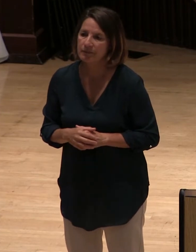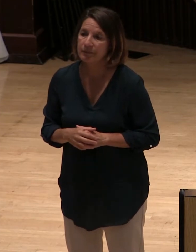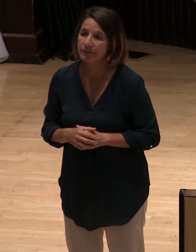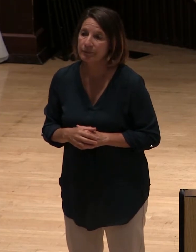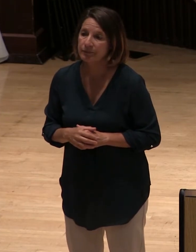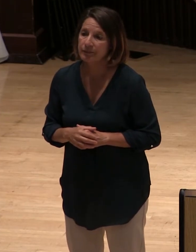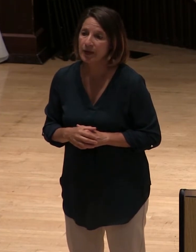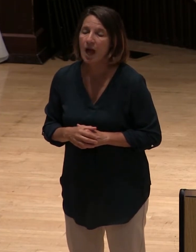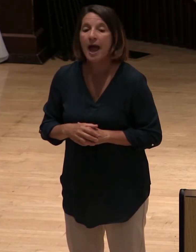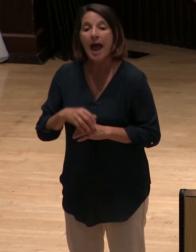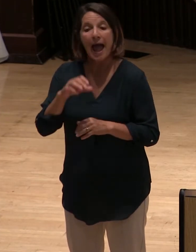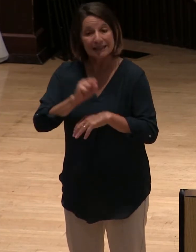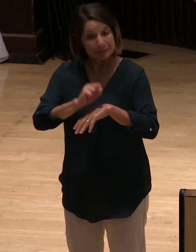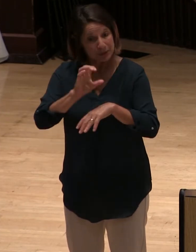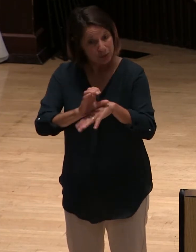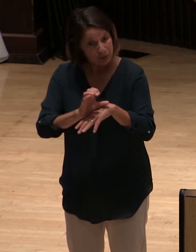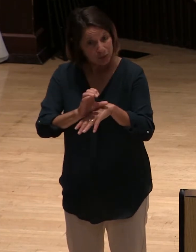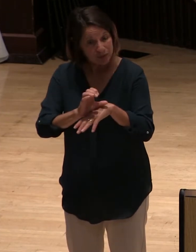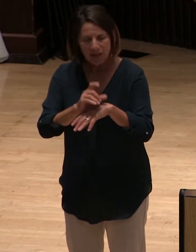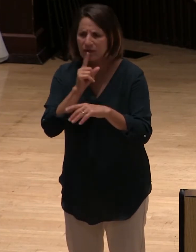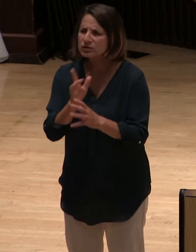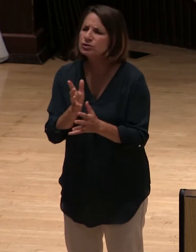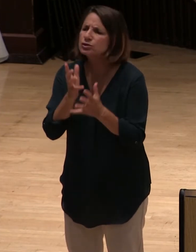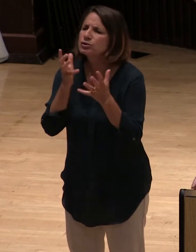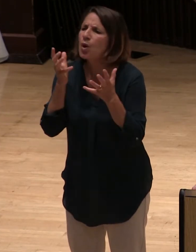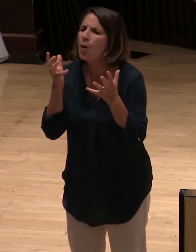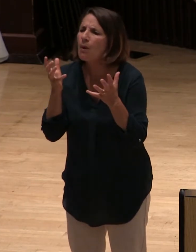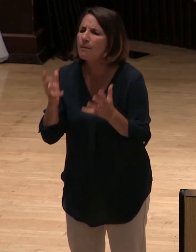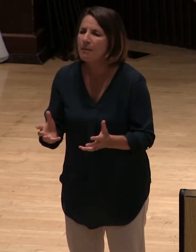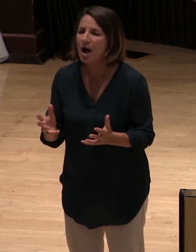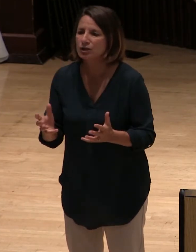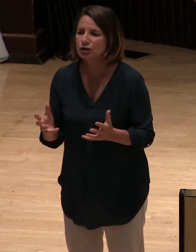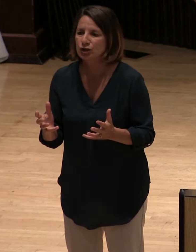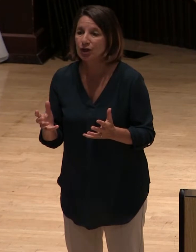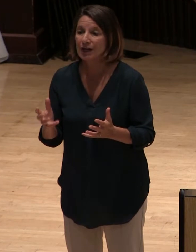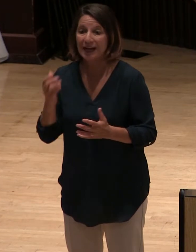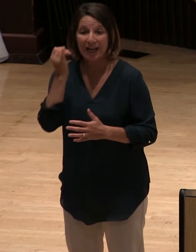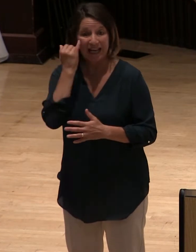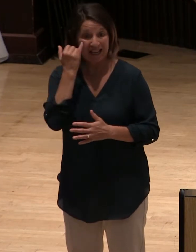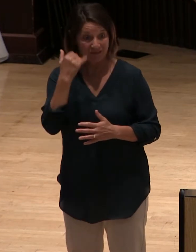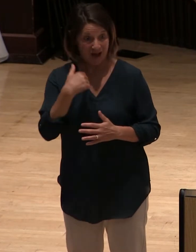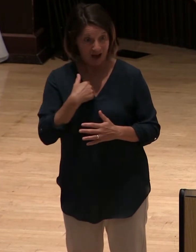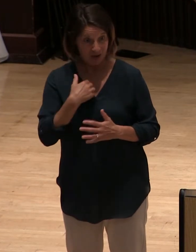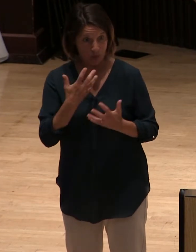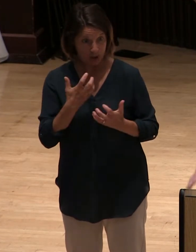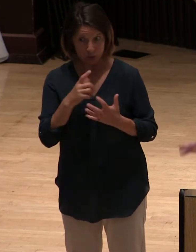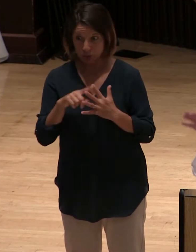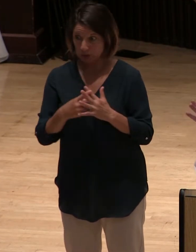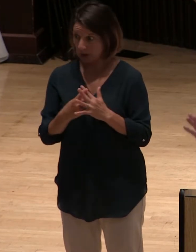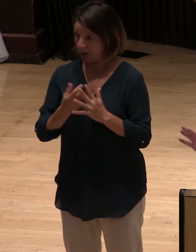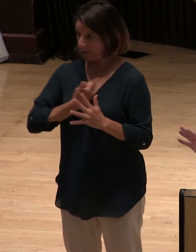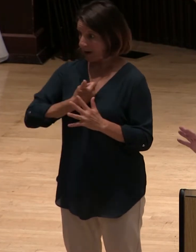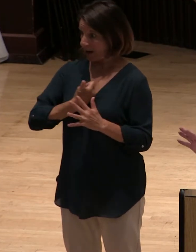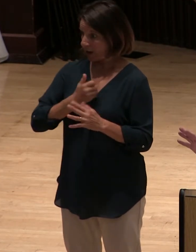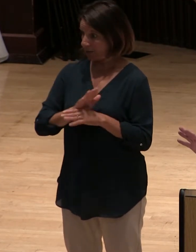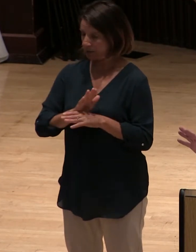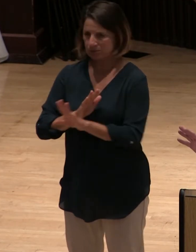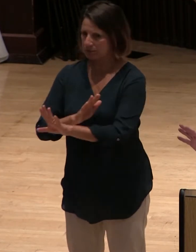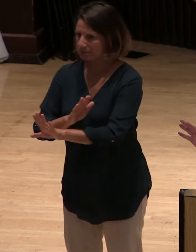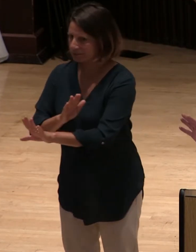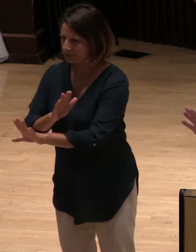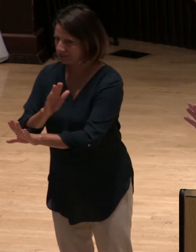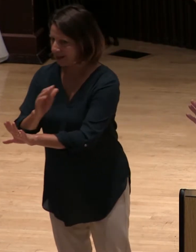At Spiritus, there is so much talent. If I were ever to start my own business, and I am not going to do